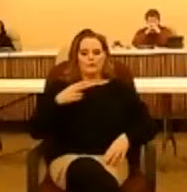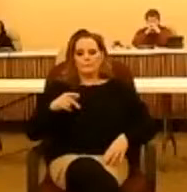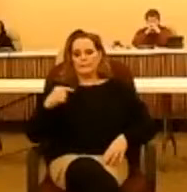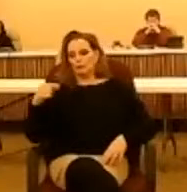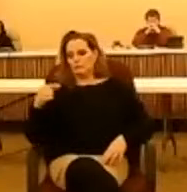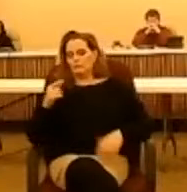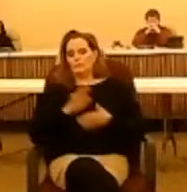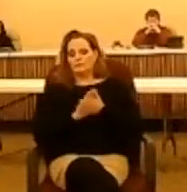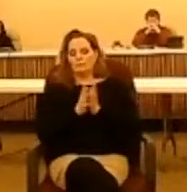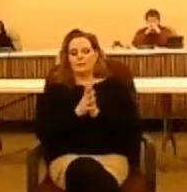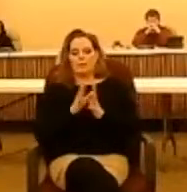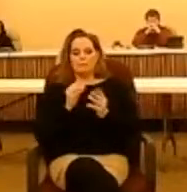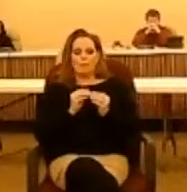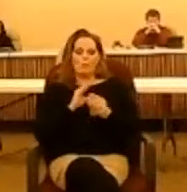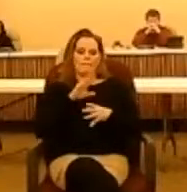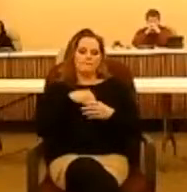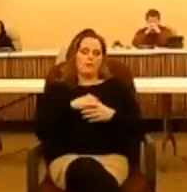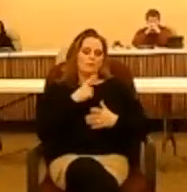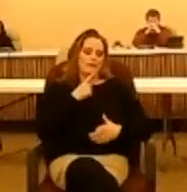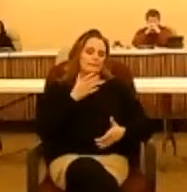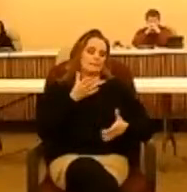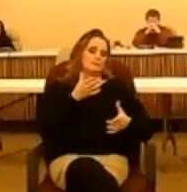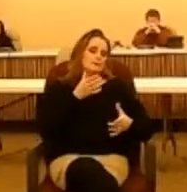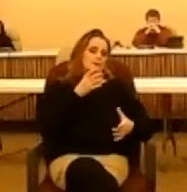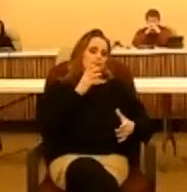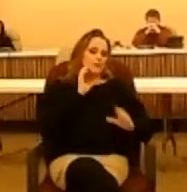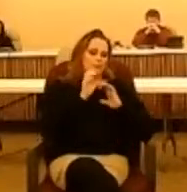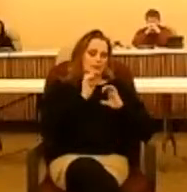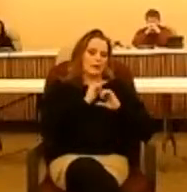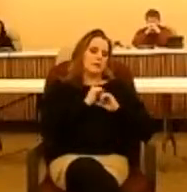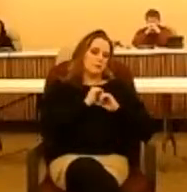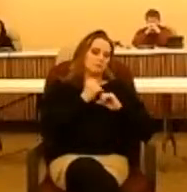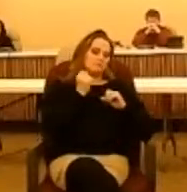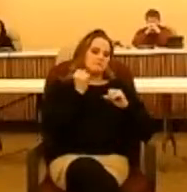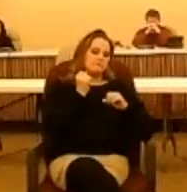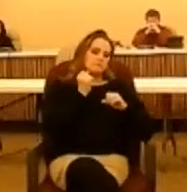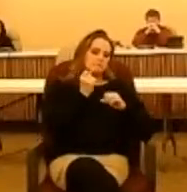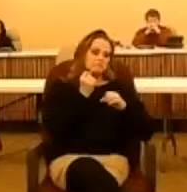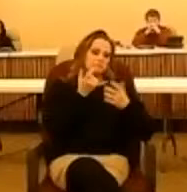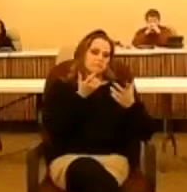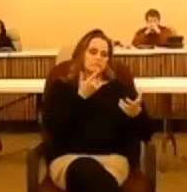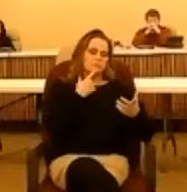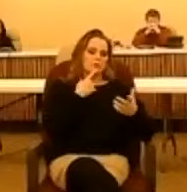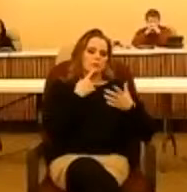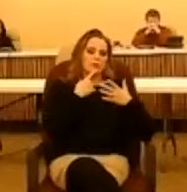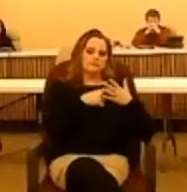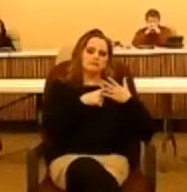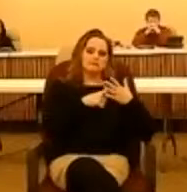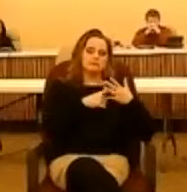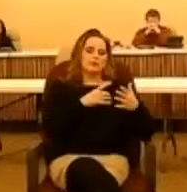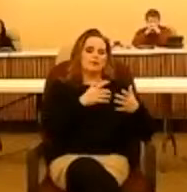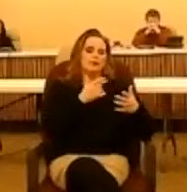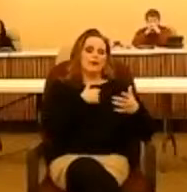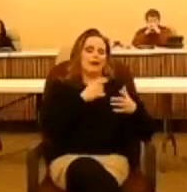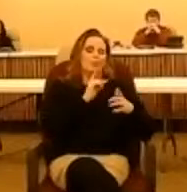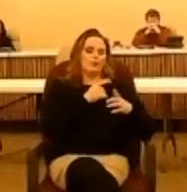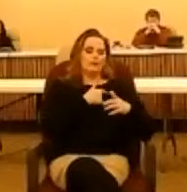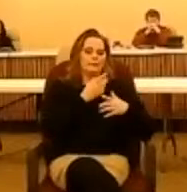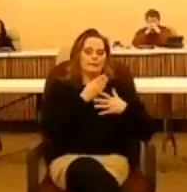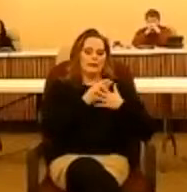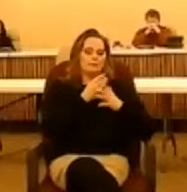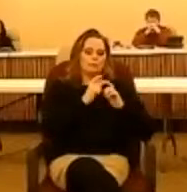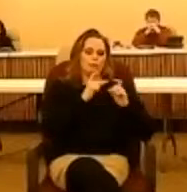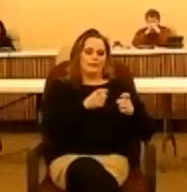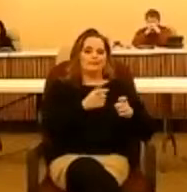more involved. I've been communicating with them pretty regularly and actually looking at more grant opportunities that they might be able to provide.